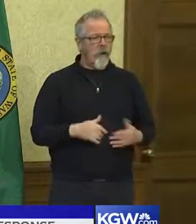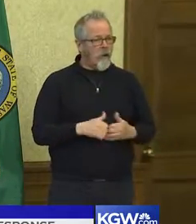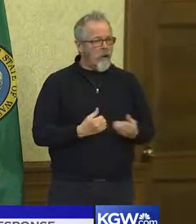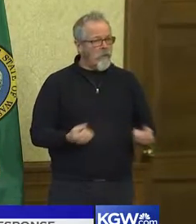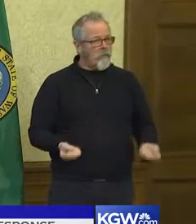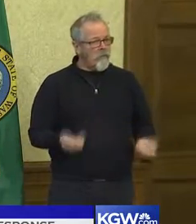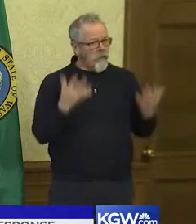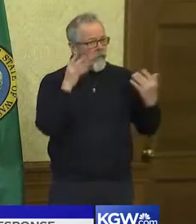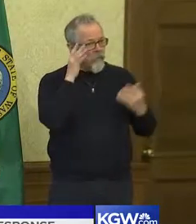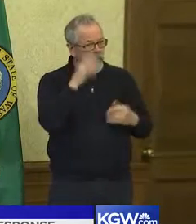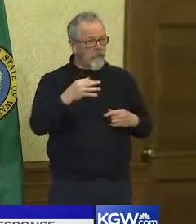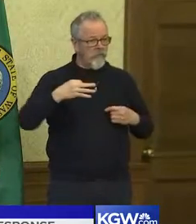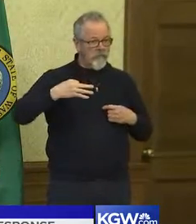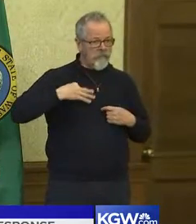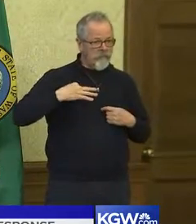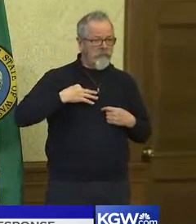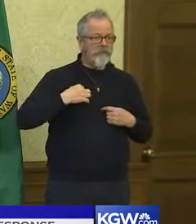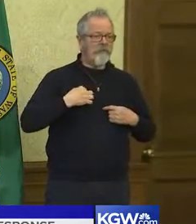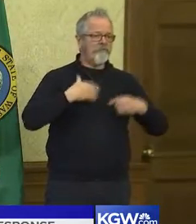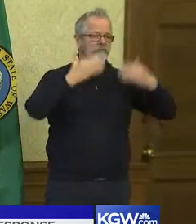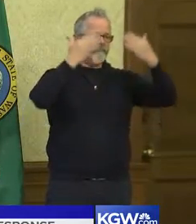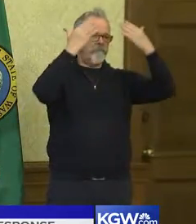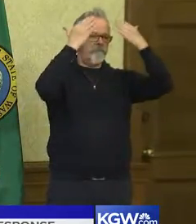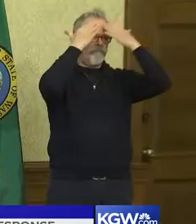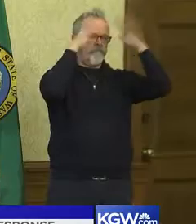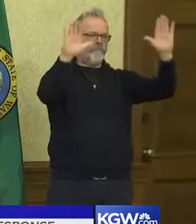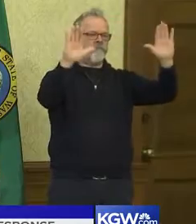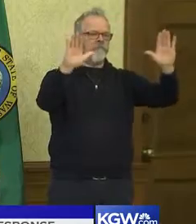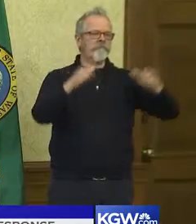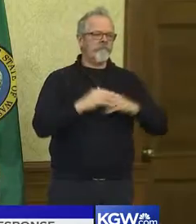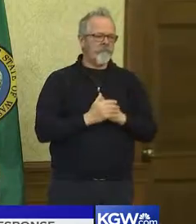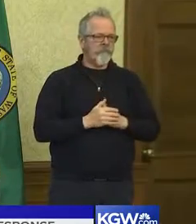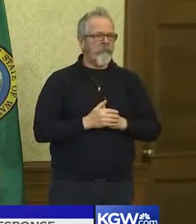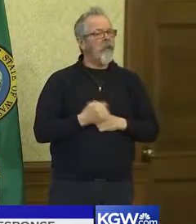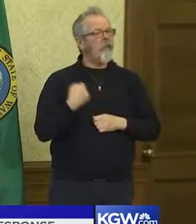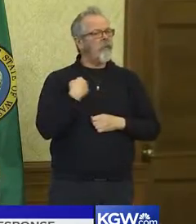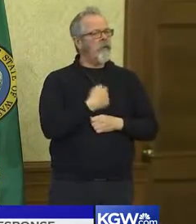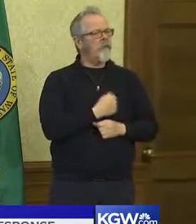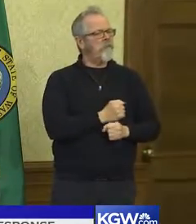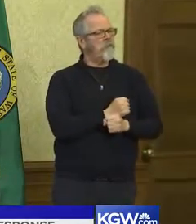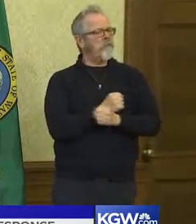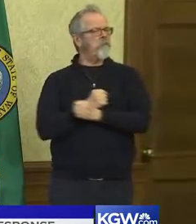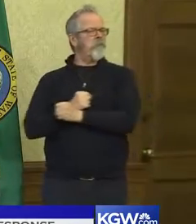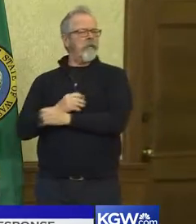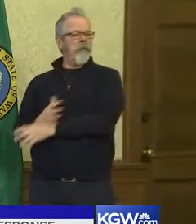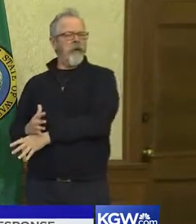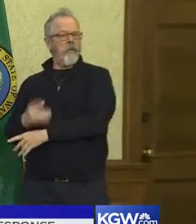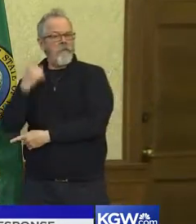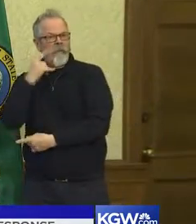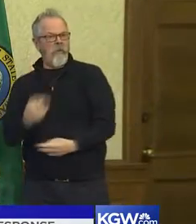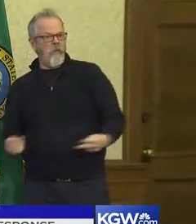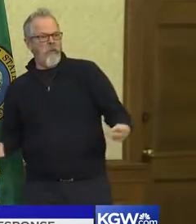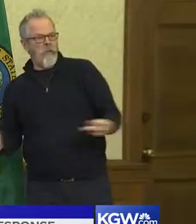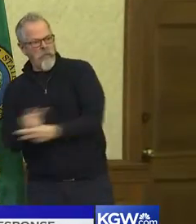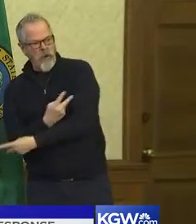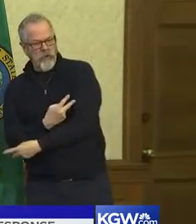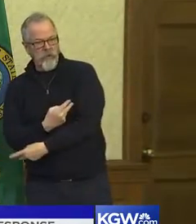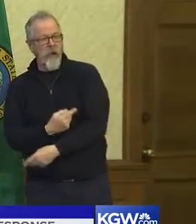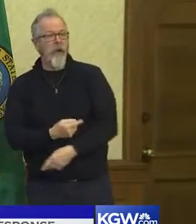that's what we are doing with our staff and with our technology and with the information that we hope people use first